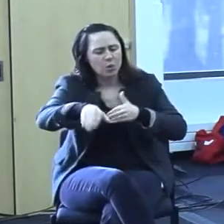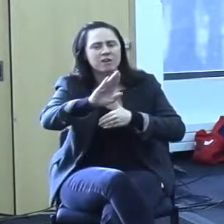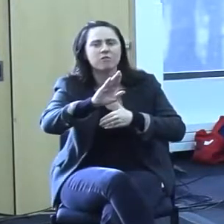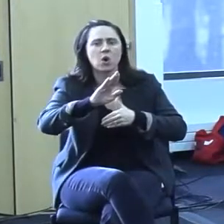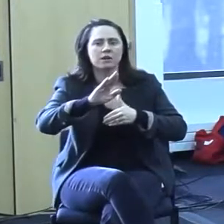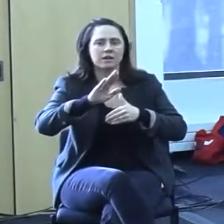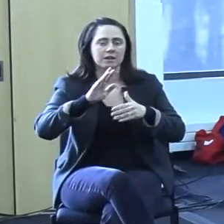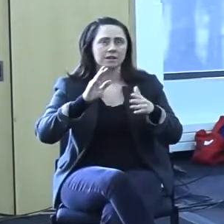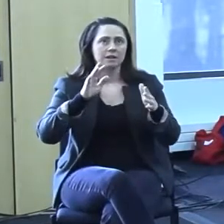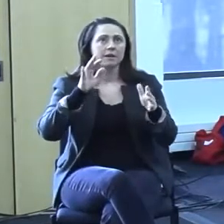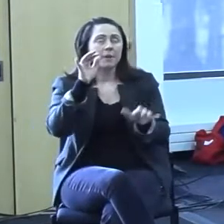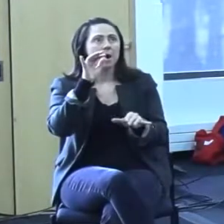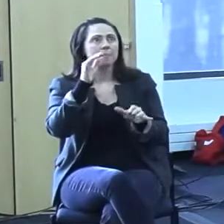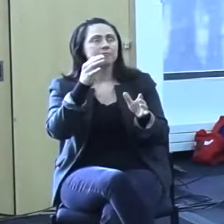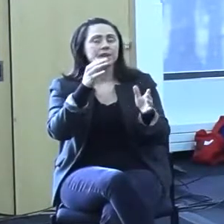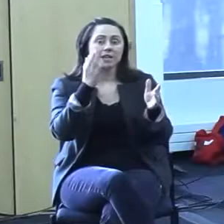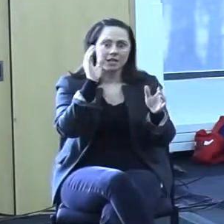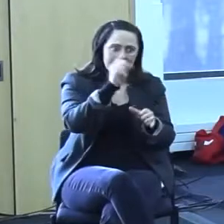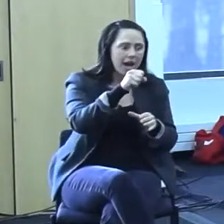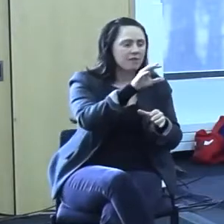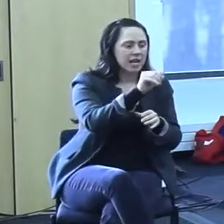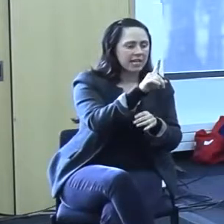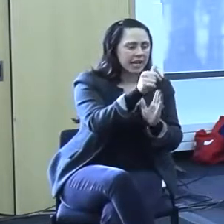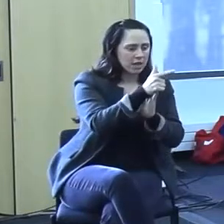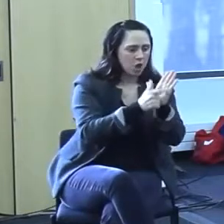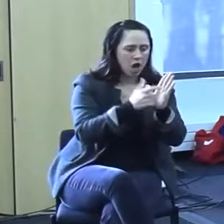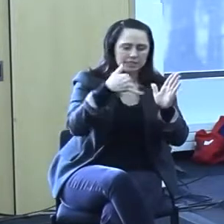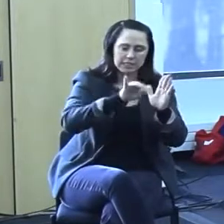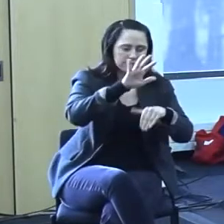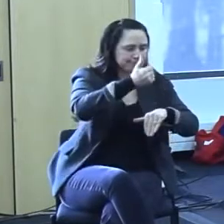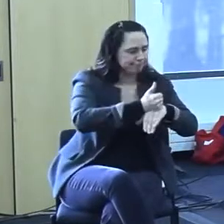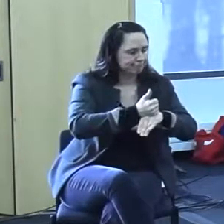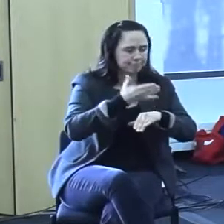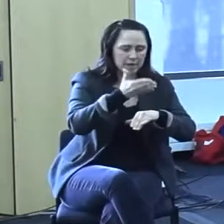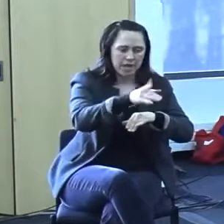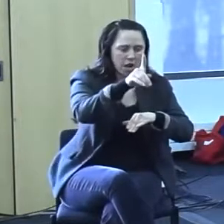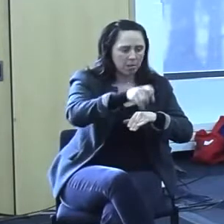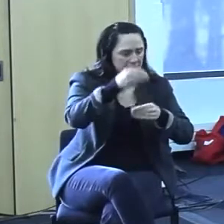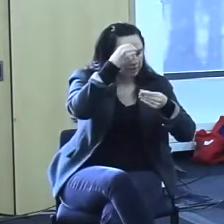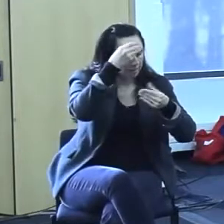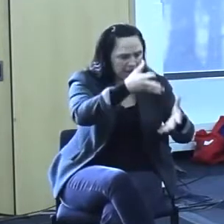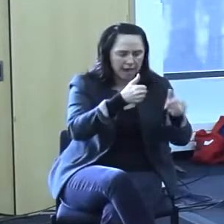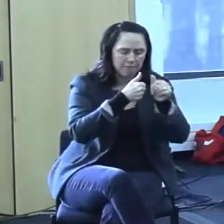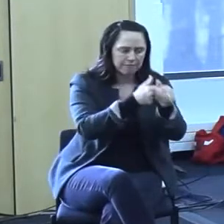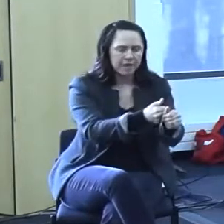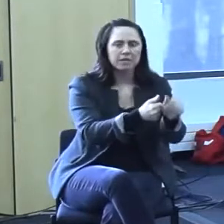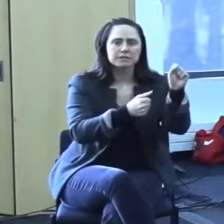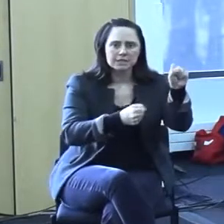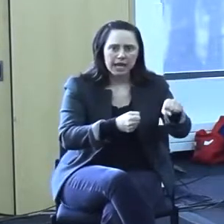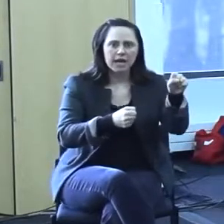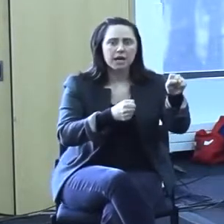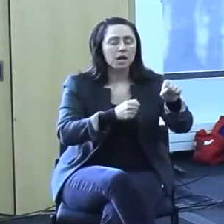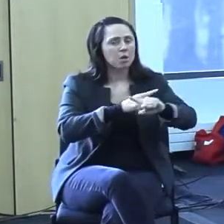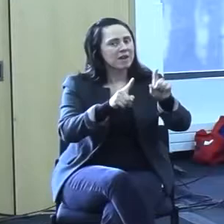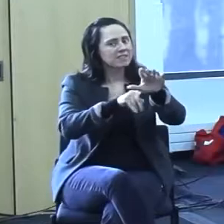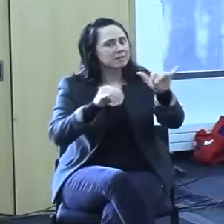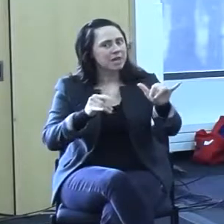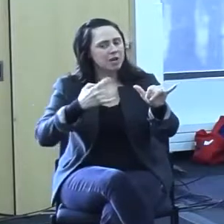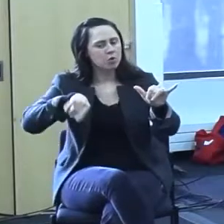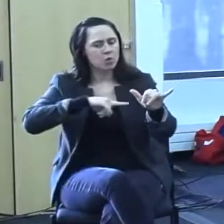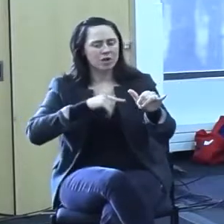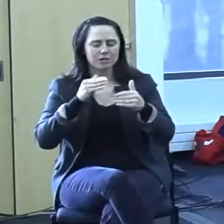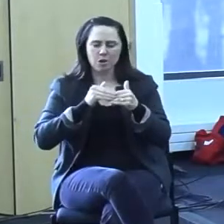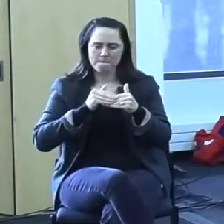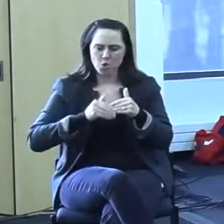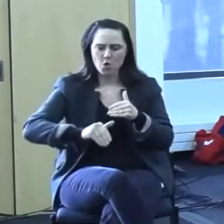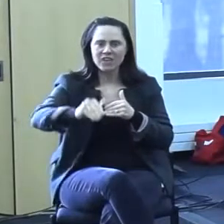moved, yes, the ADA law is still there, and we must comply with it. But we're kind of